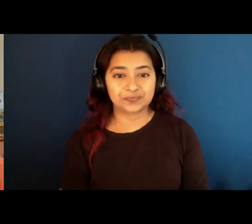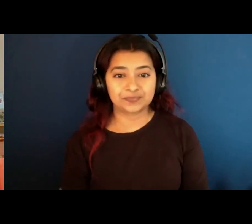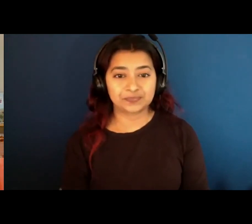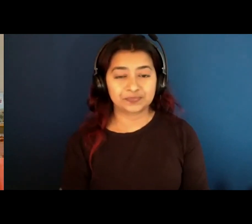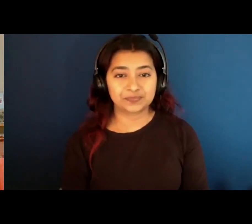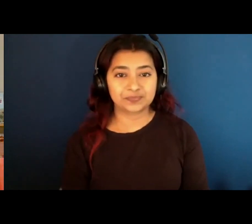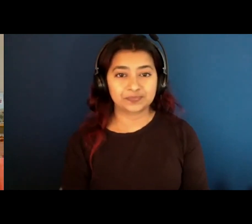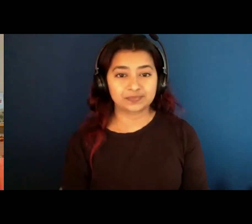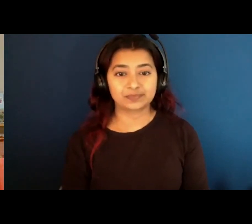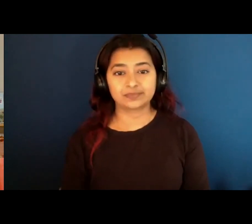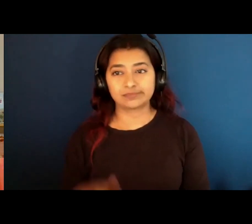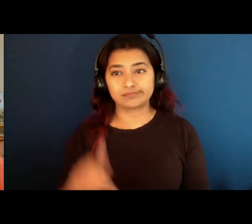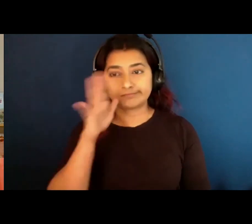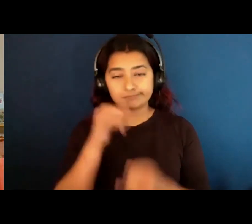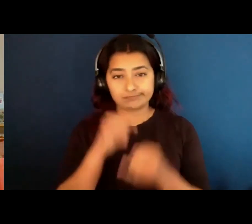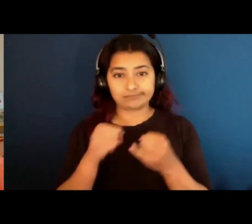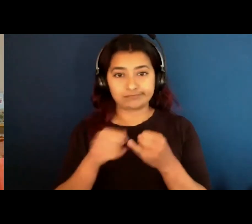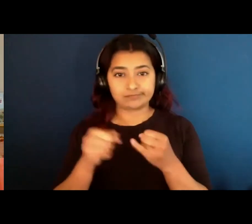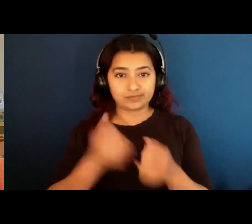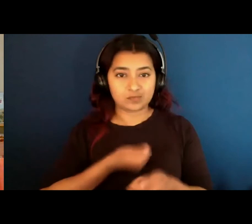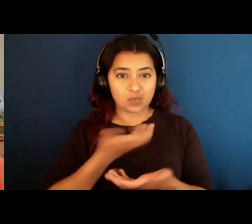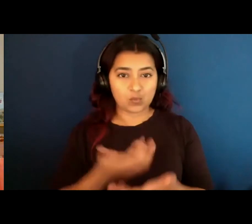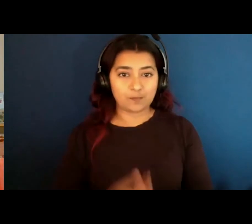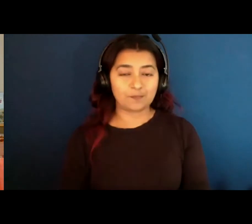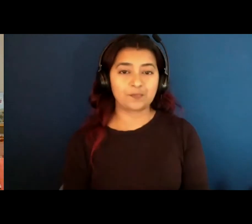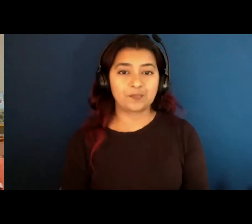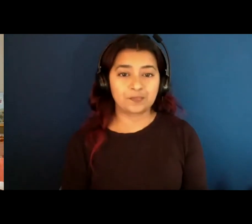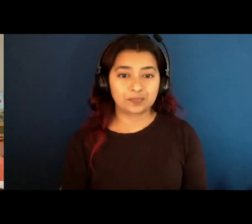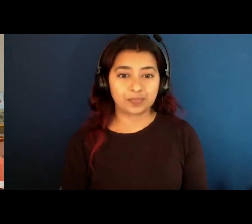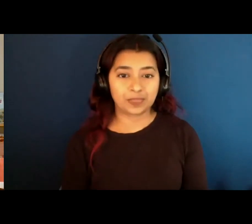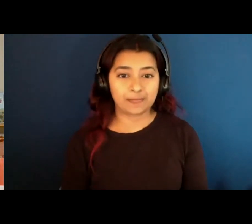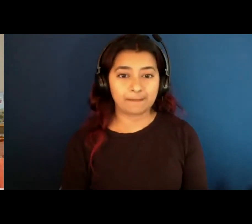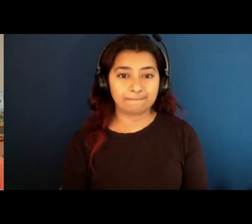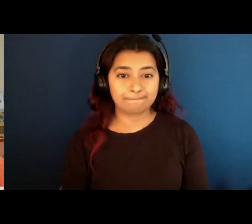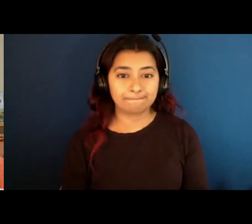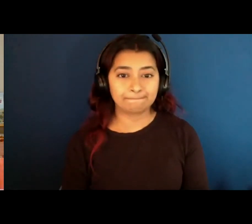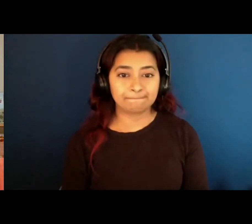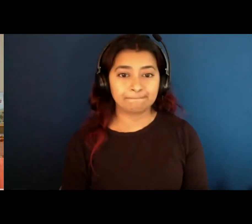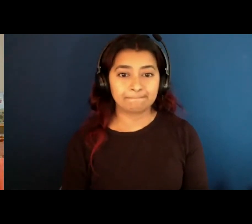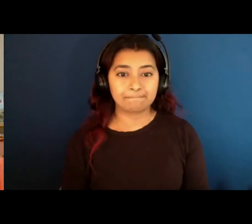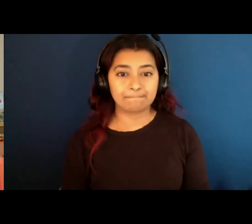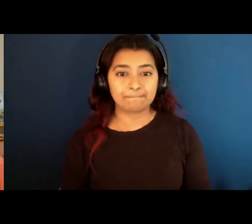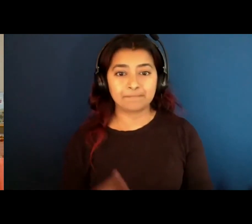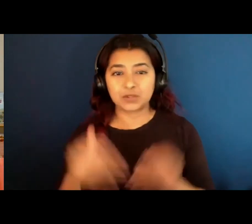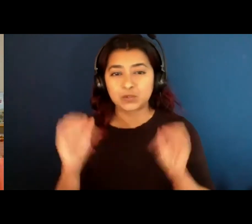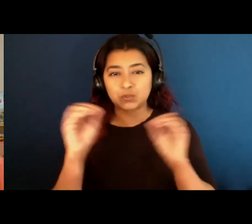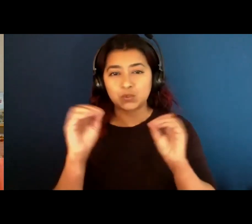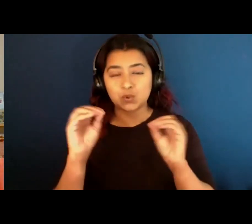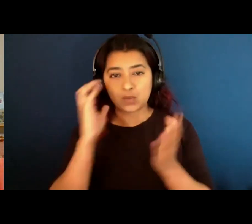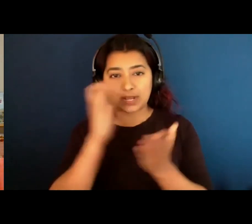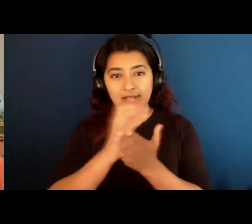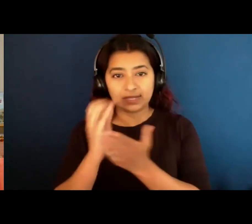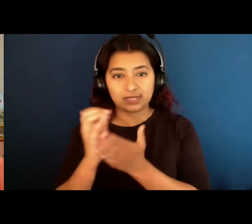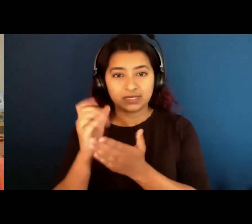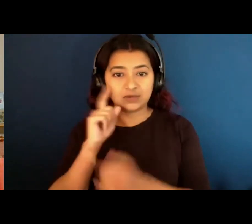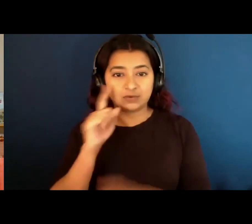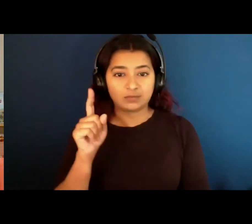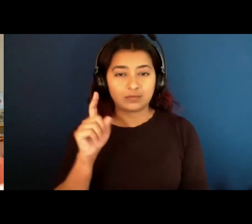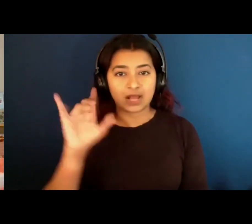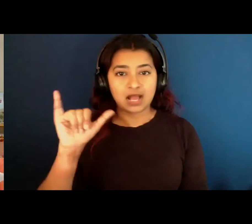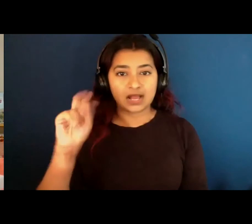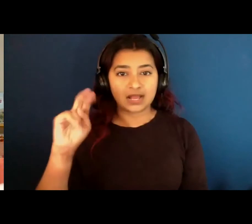Will be my last poem. As far as I know, there are no surviving images of